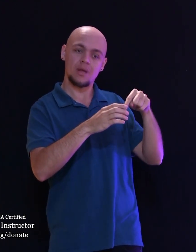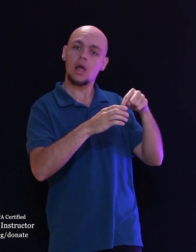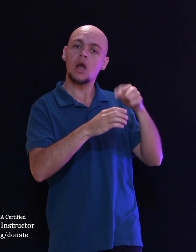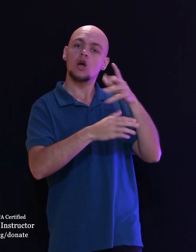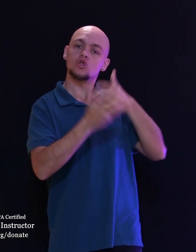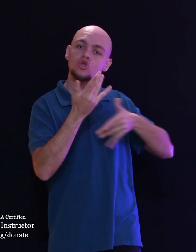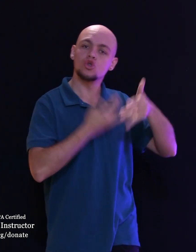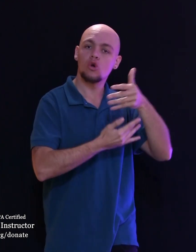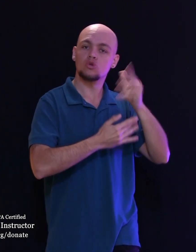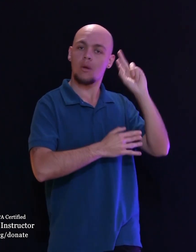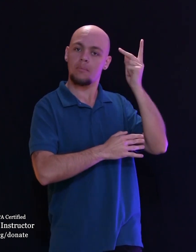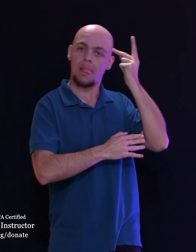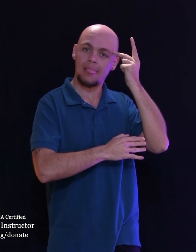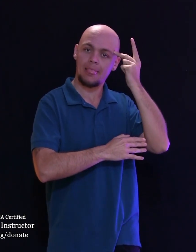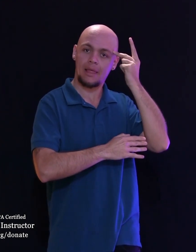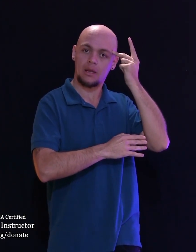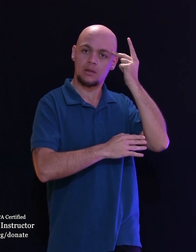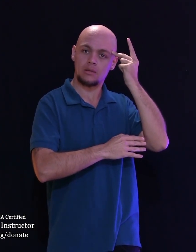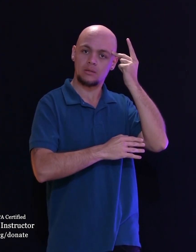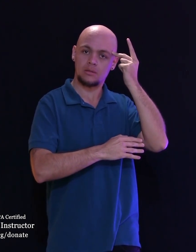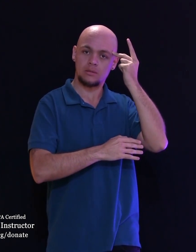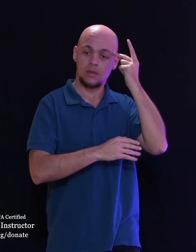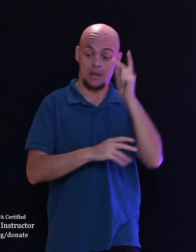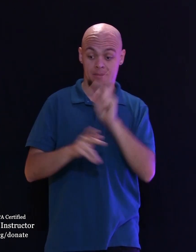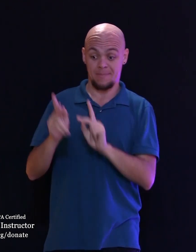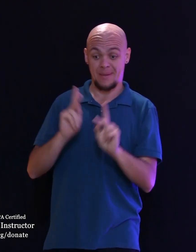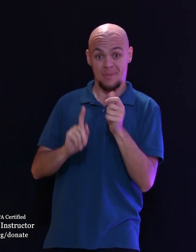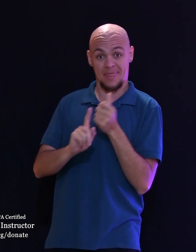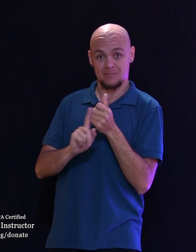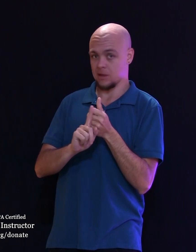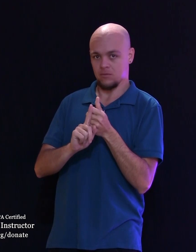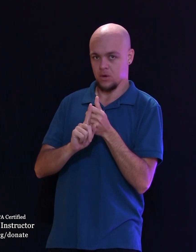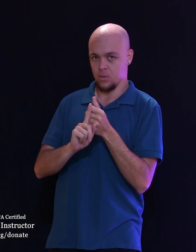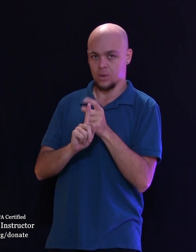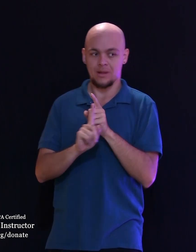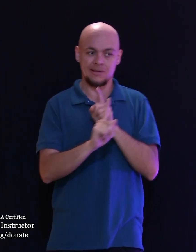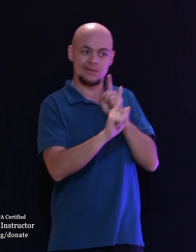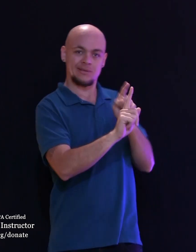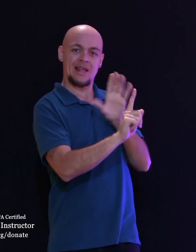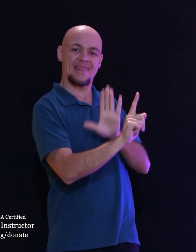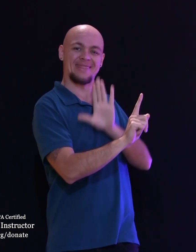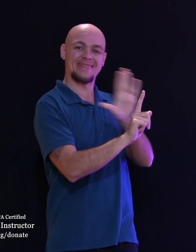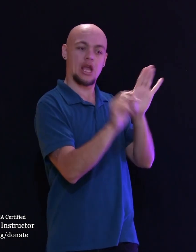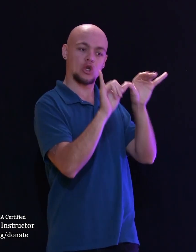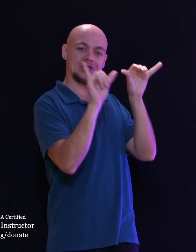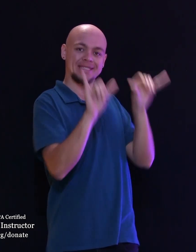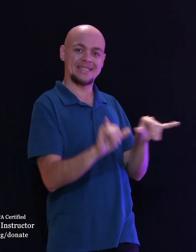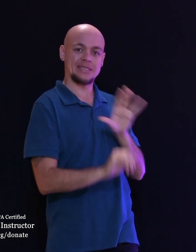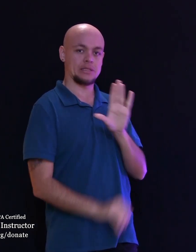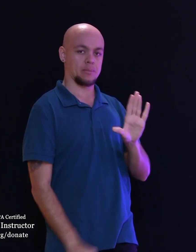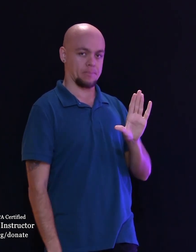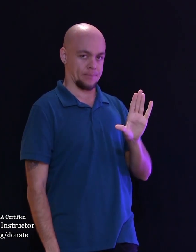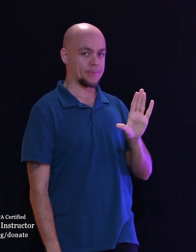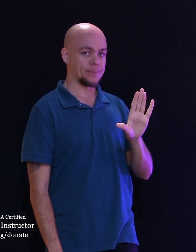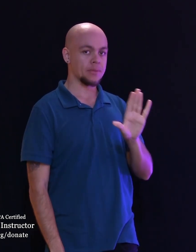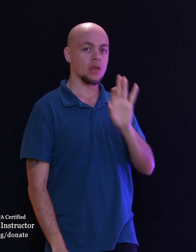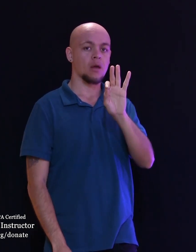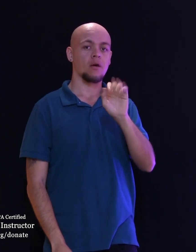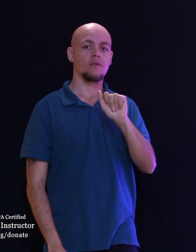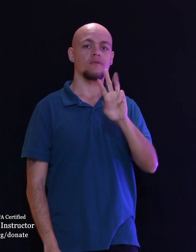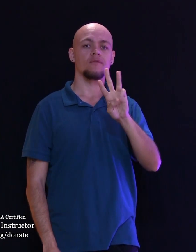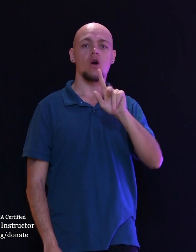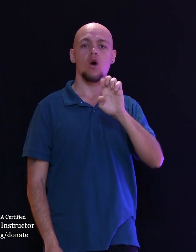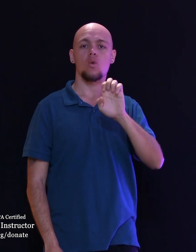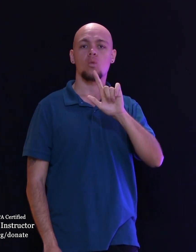movement. Okay? I'm not talking about people. I'm talking about a system. I'm talking about a social political movement. People like Falwell